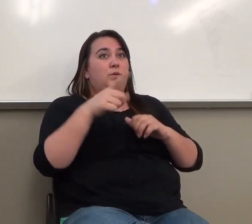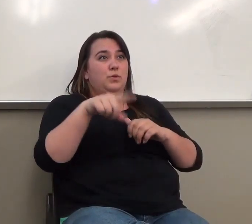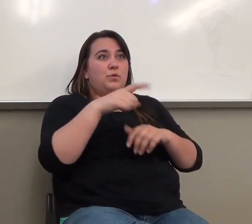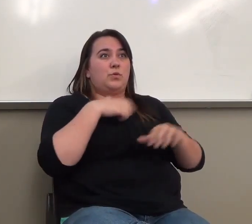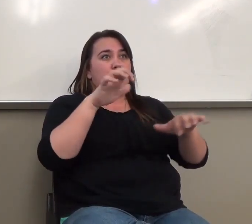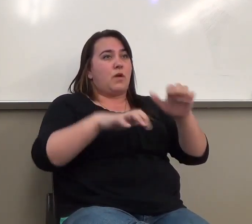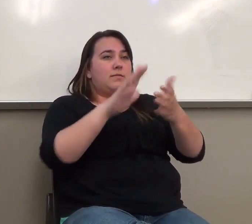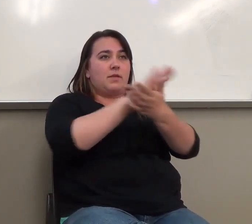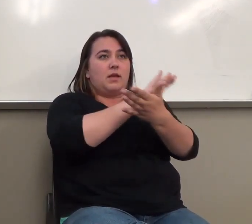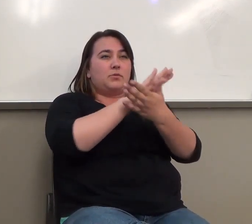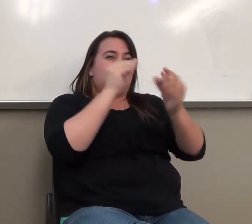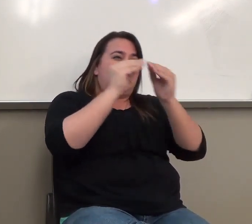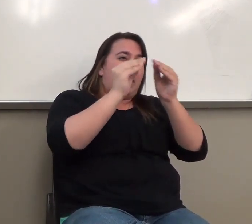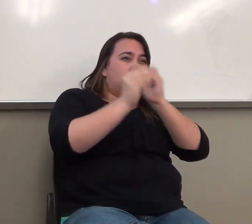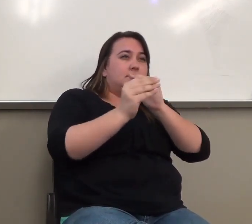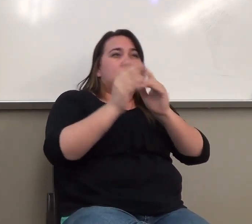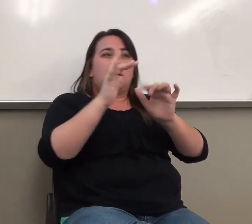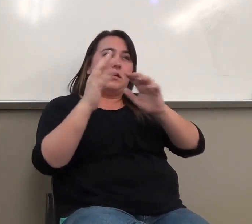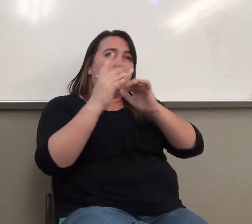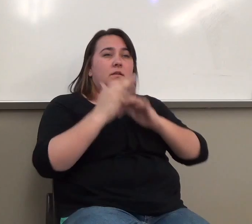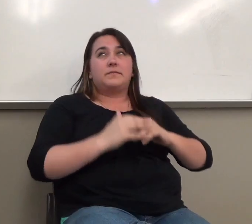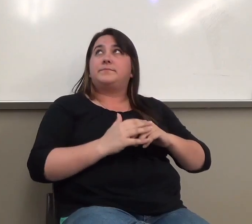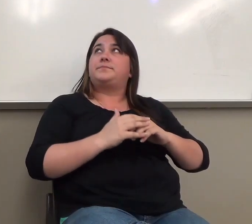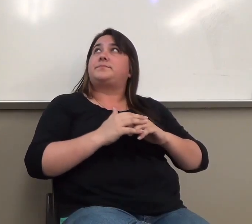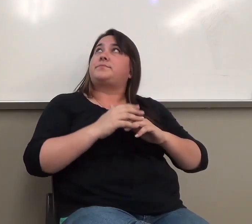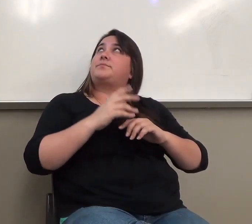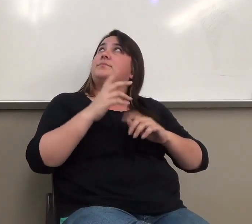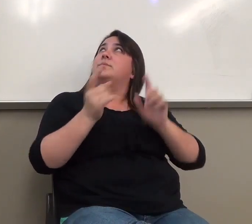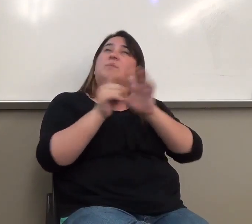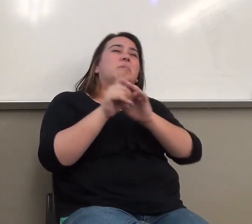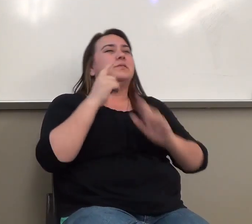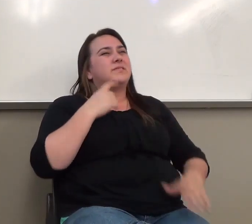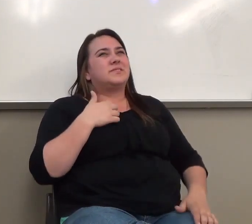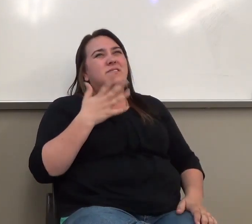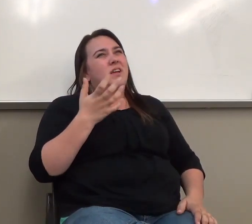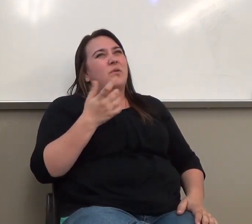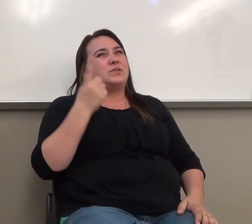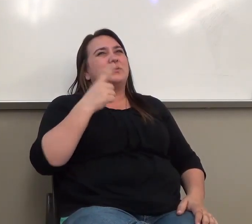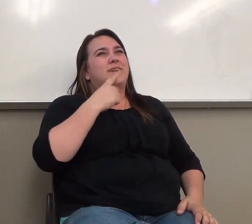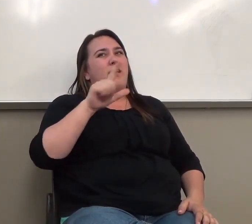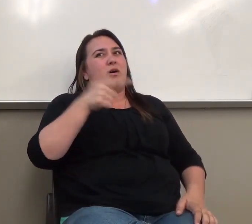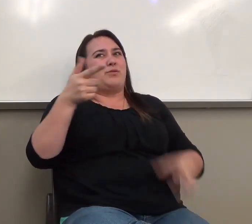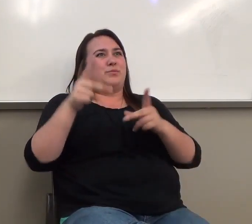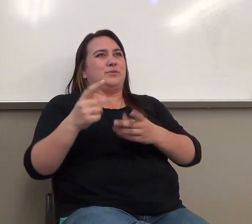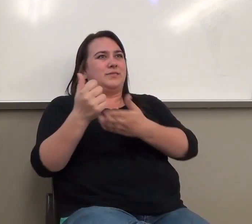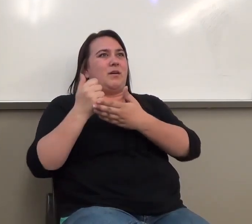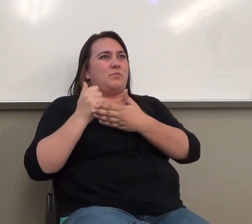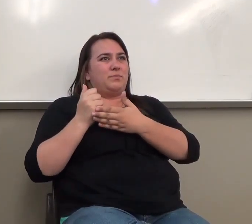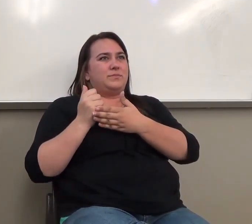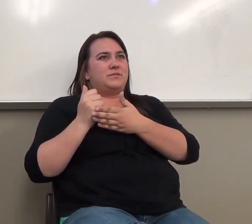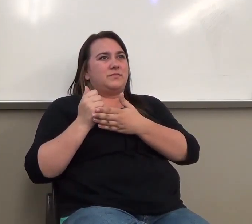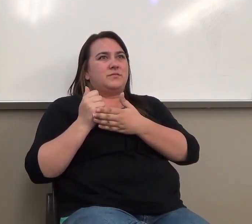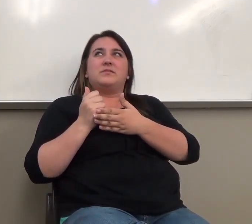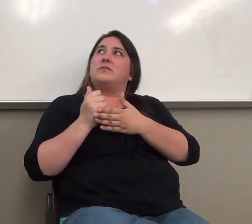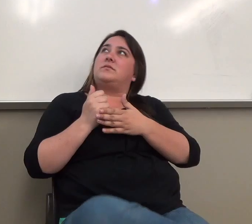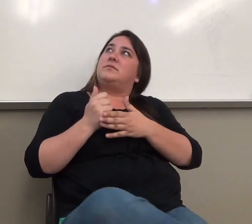okay, does the subject agree with the verb in this sentence? Yes. Yes, okay. So then here's what usually